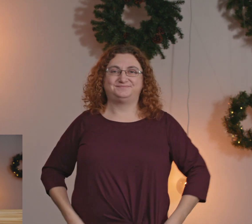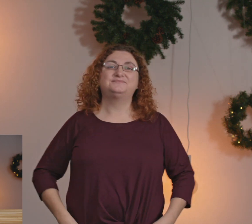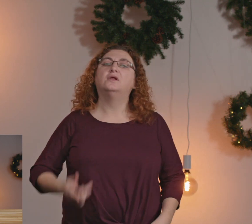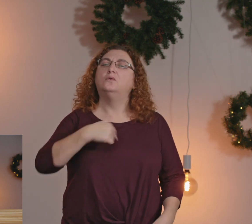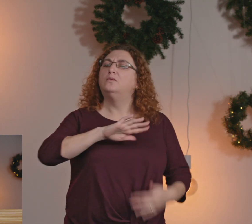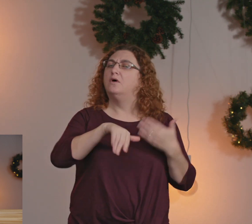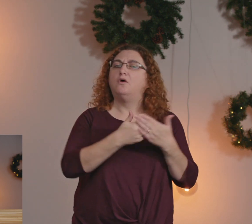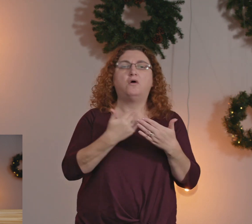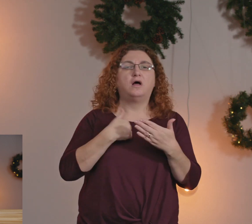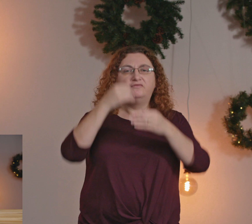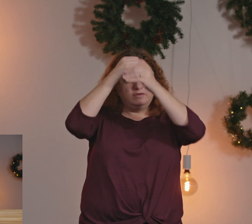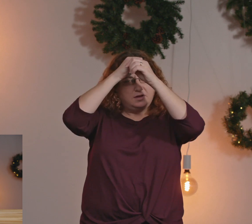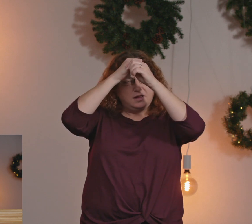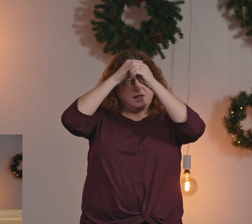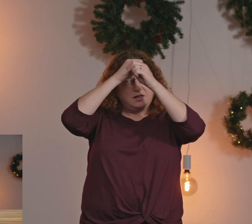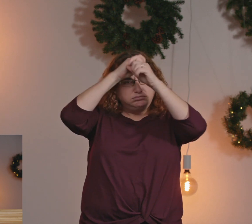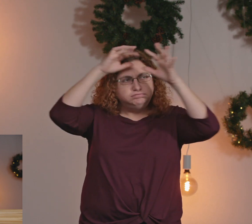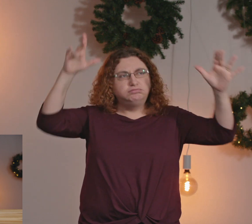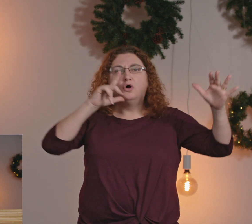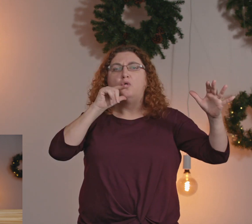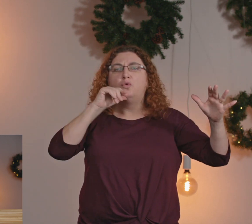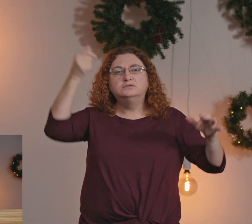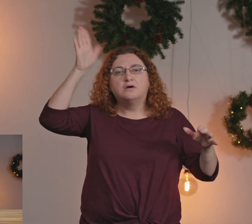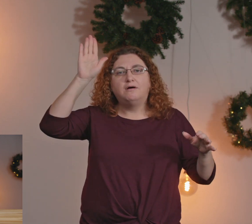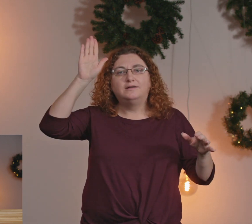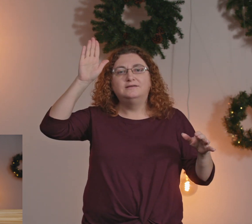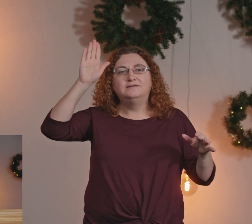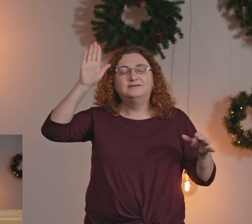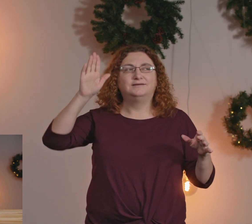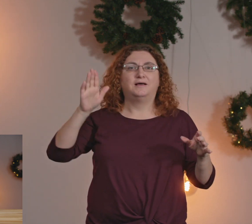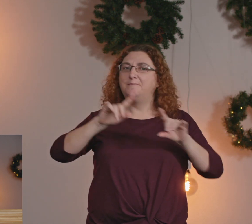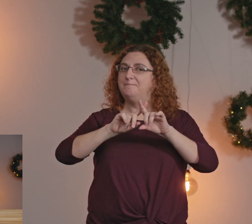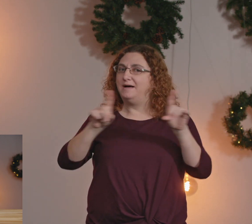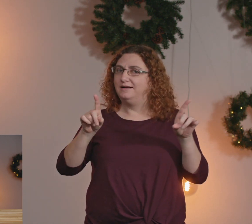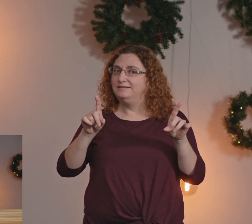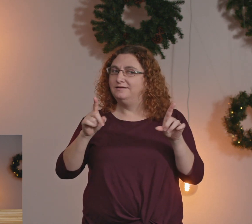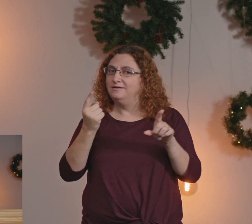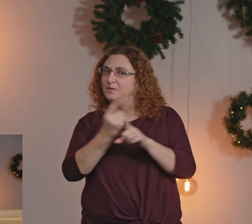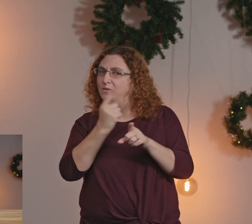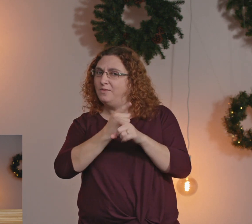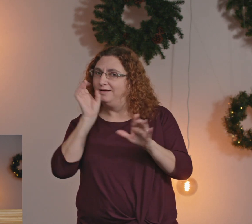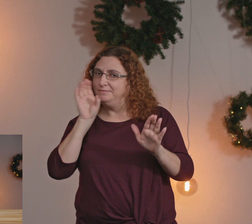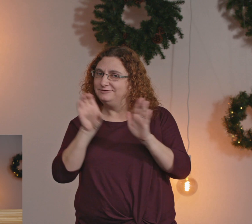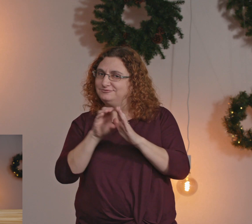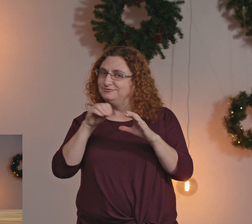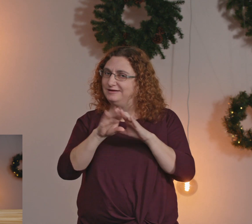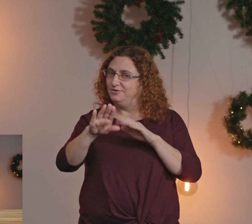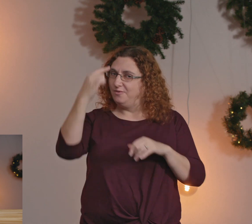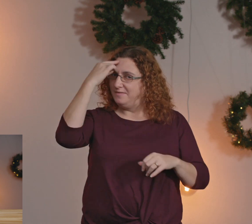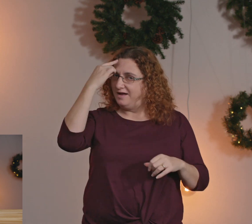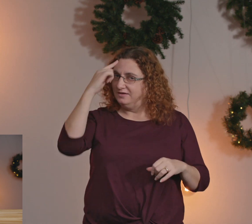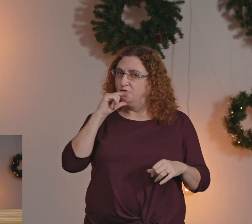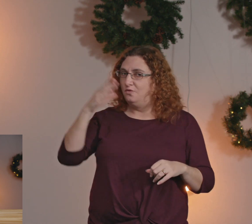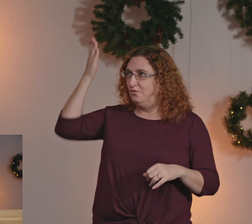picture of God in our mind. The question ultimately is it the right picture? Is it the picture that actually what he's like? So